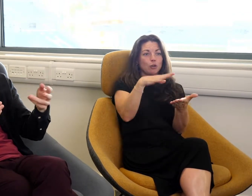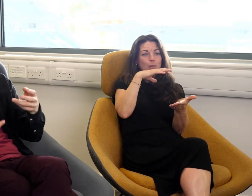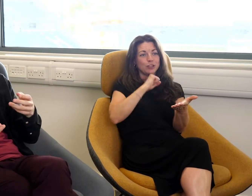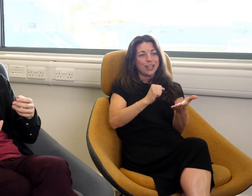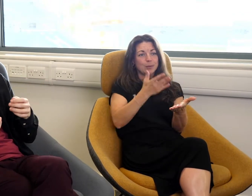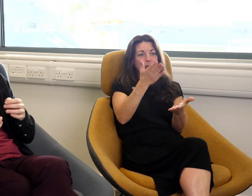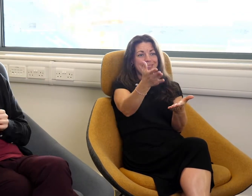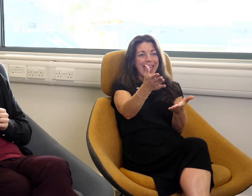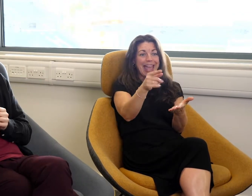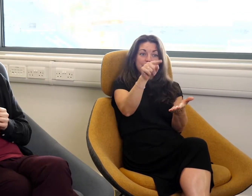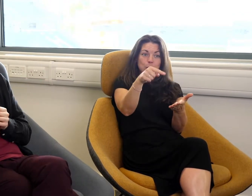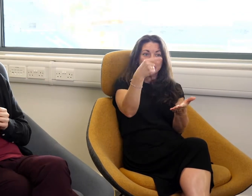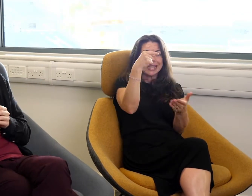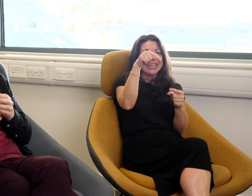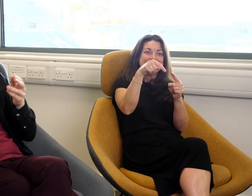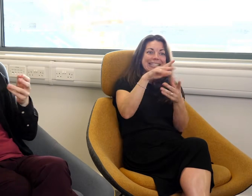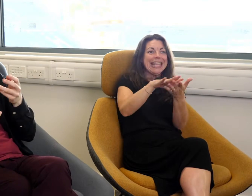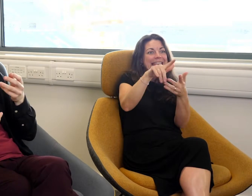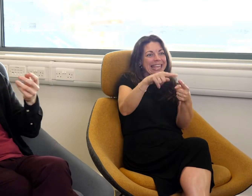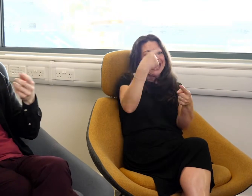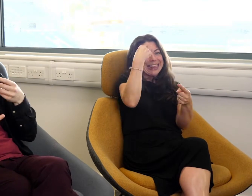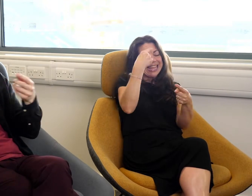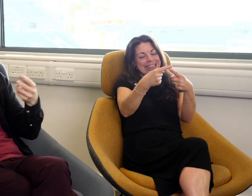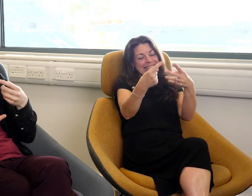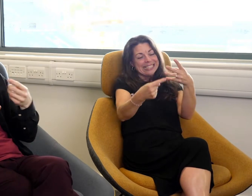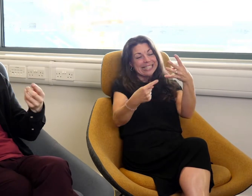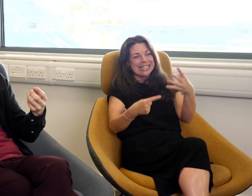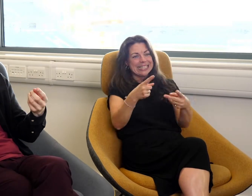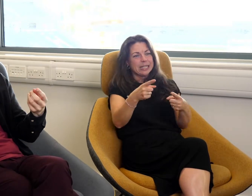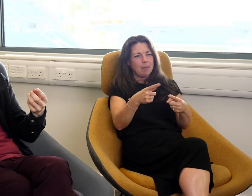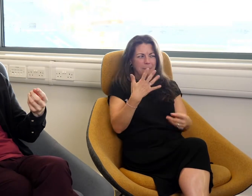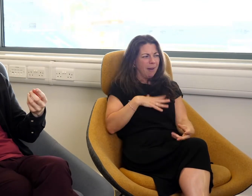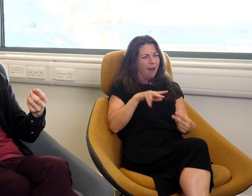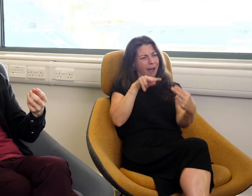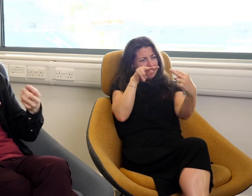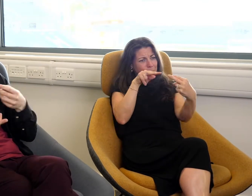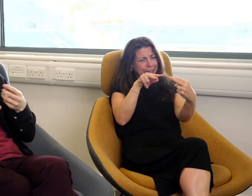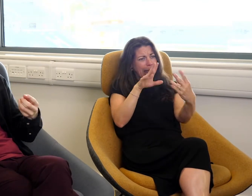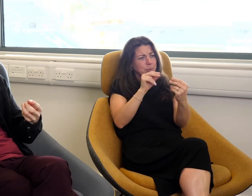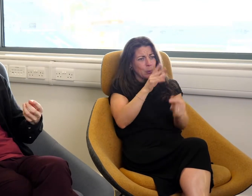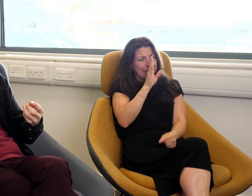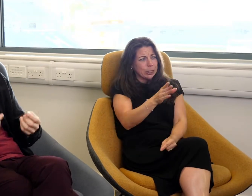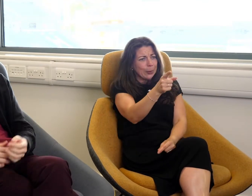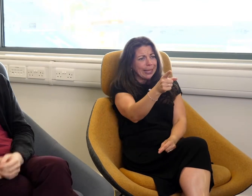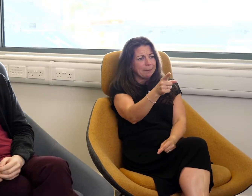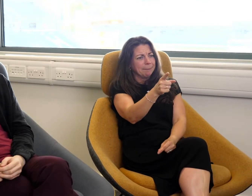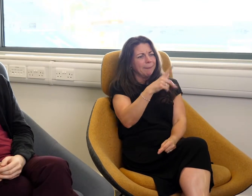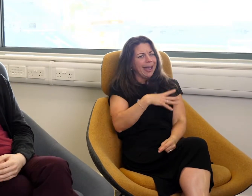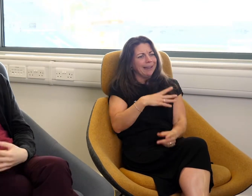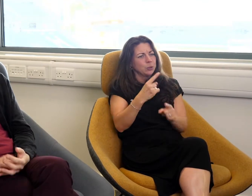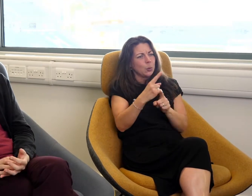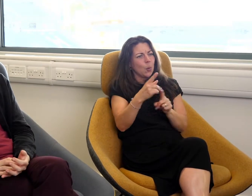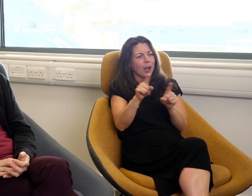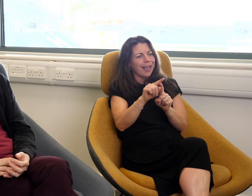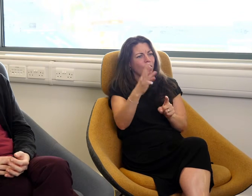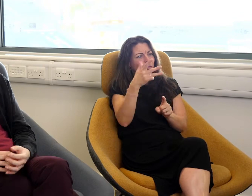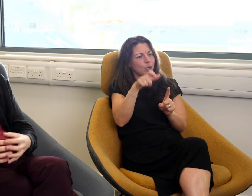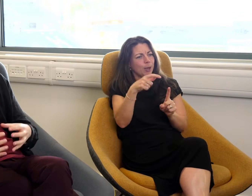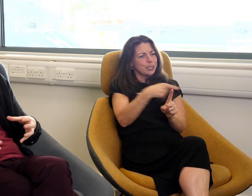the other, when I'm kind of talking to that person but not. But the reason for that is it helps to